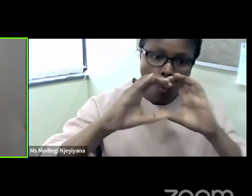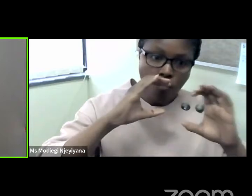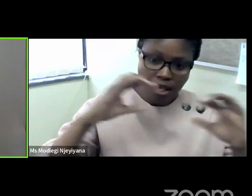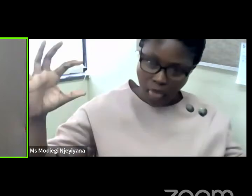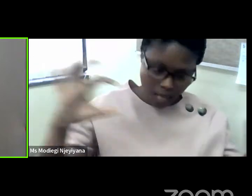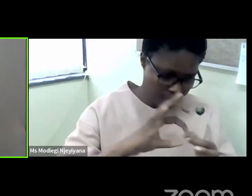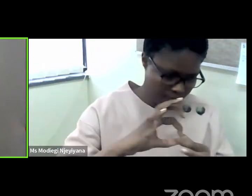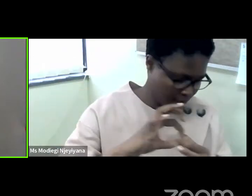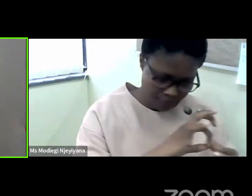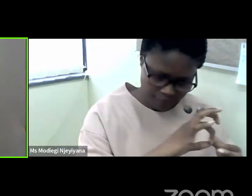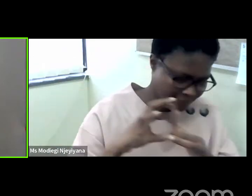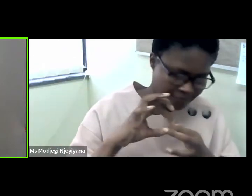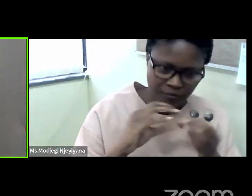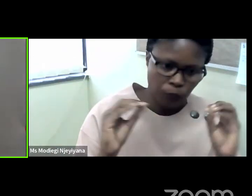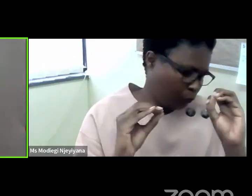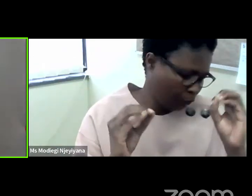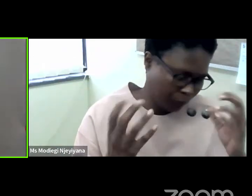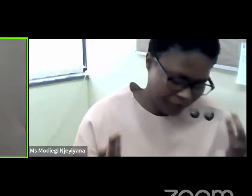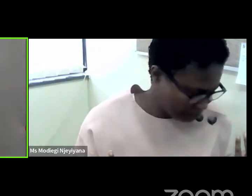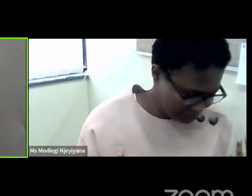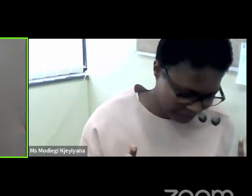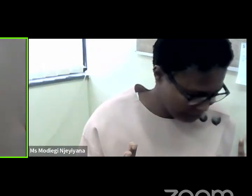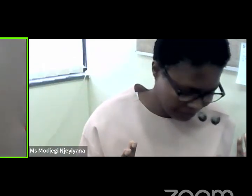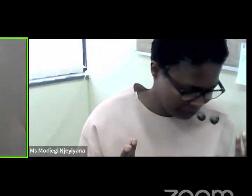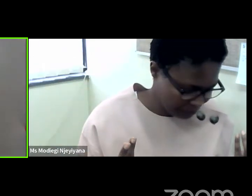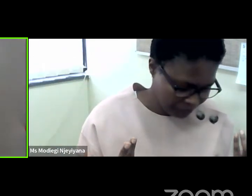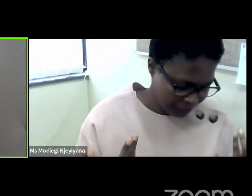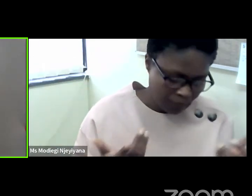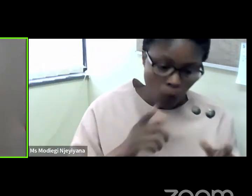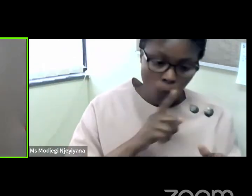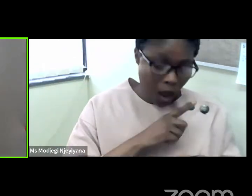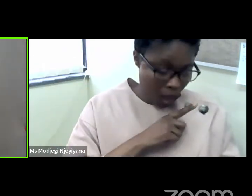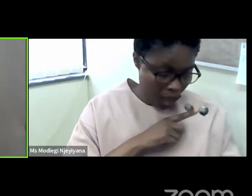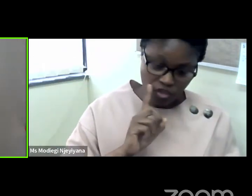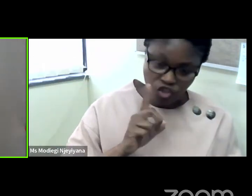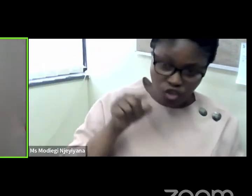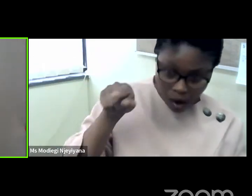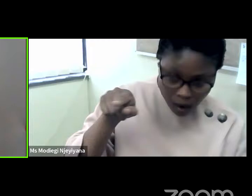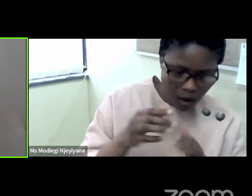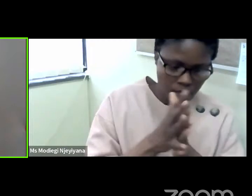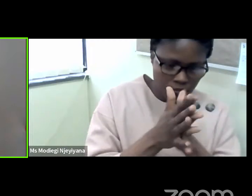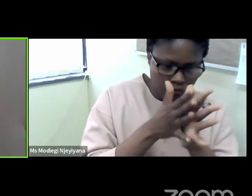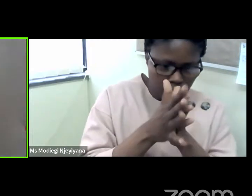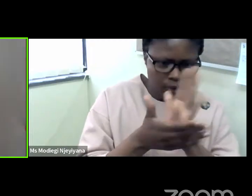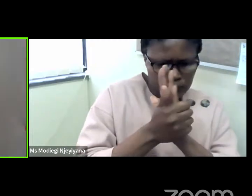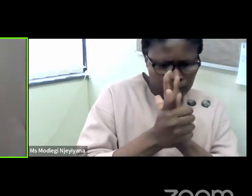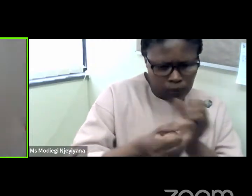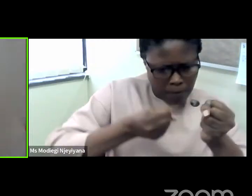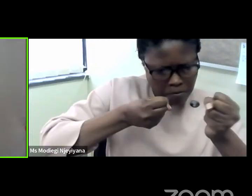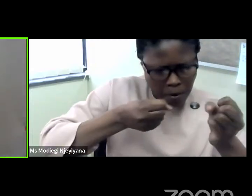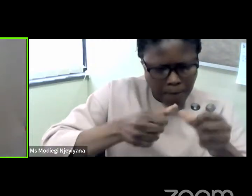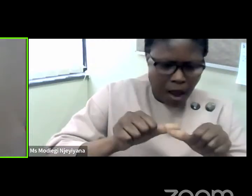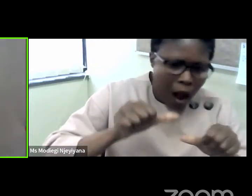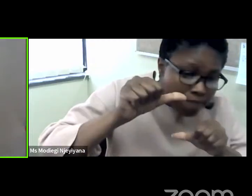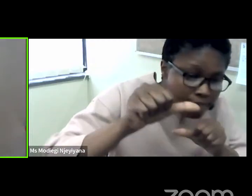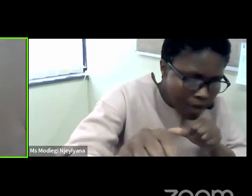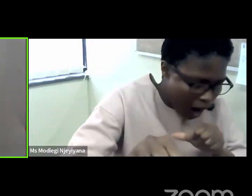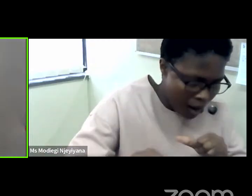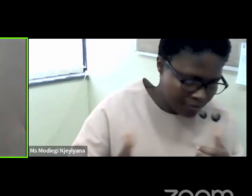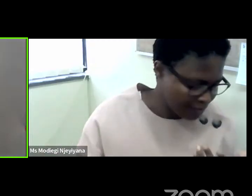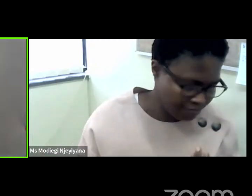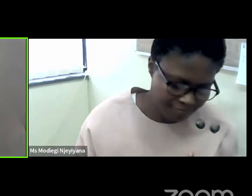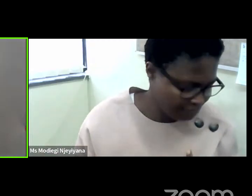deaf child, but also that of the teacher who is hearing, but struggles to sign. There's no connection between the teacher and the